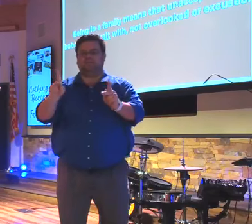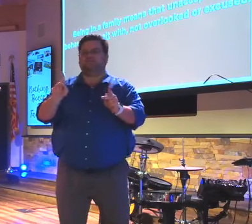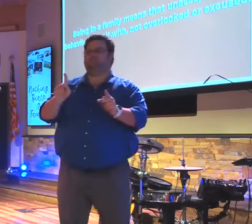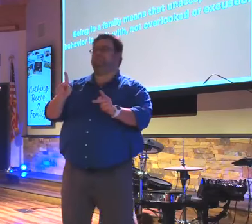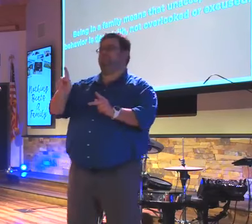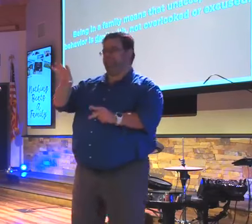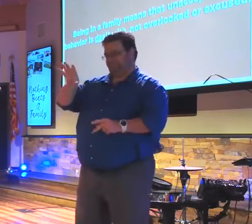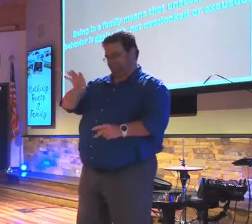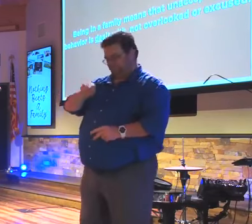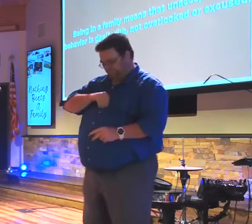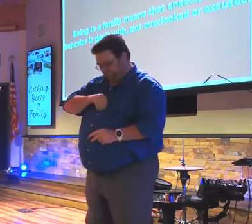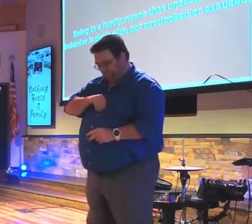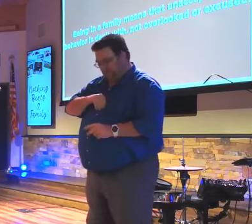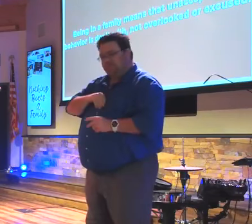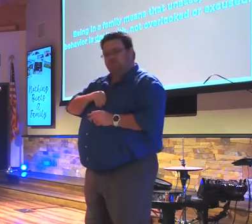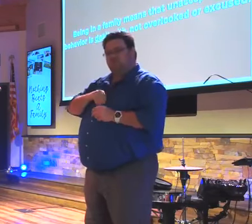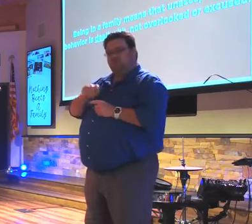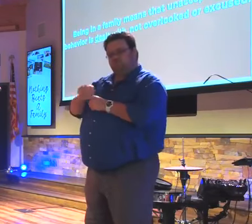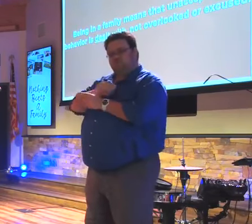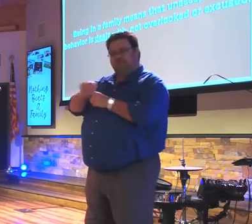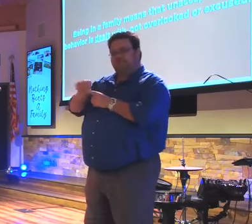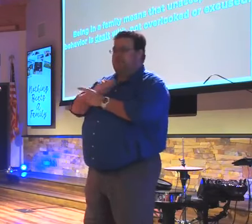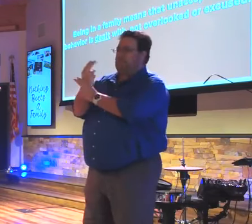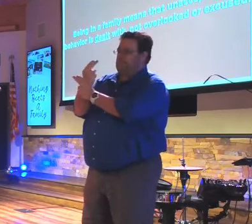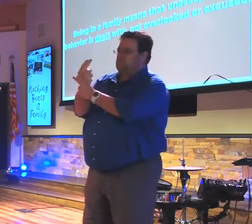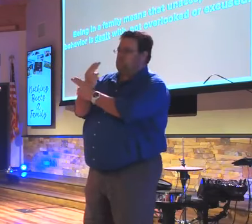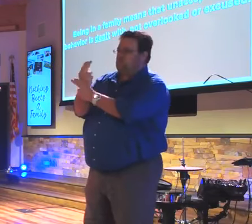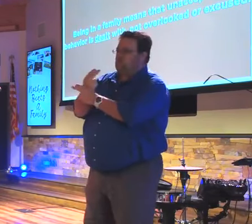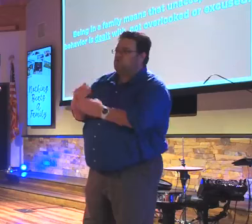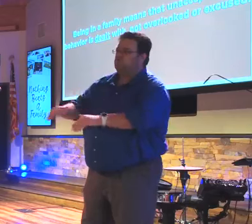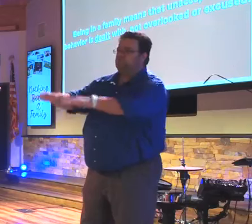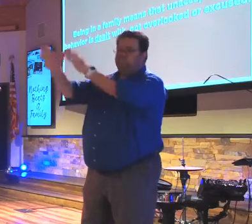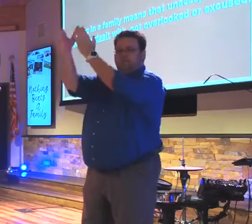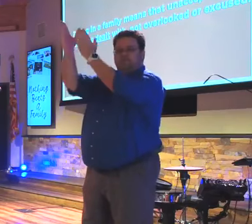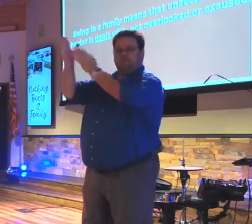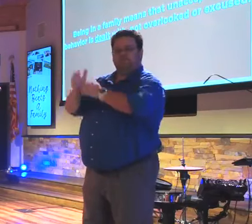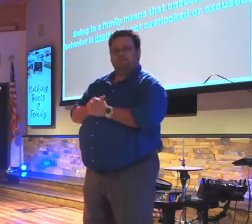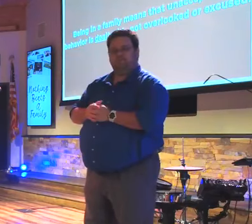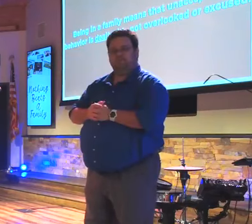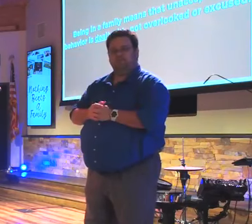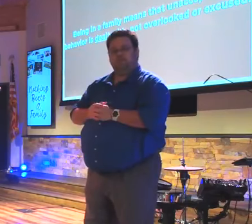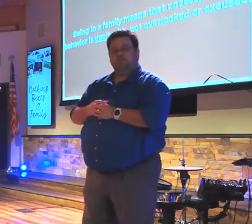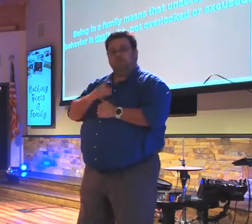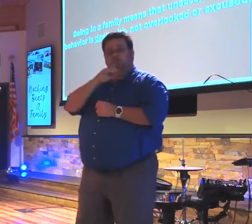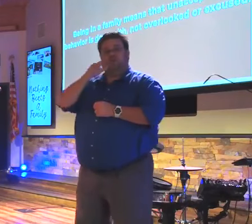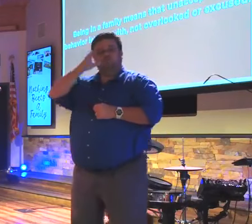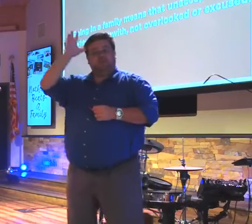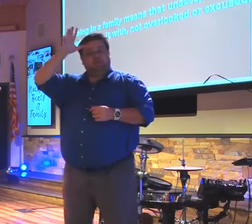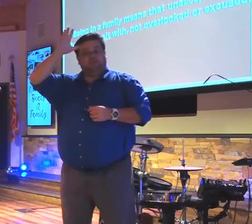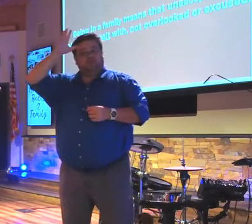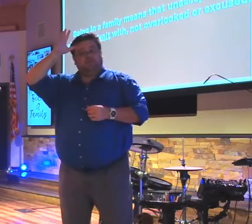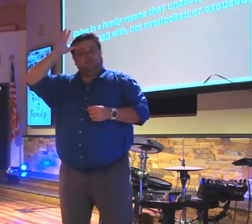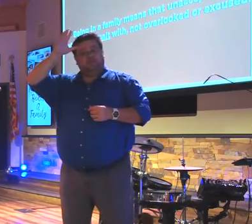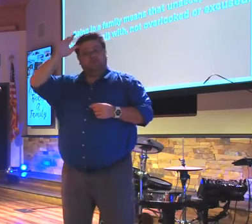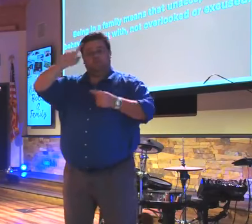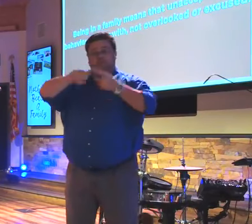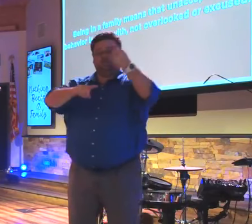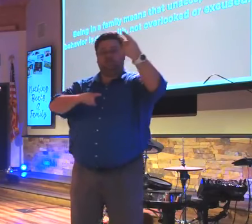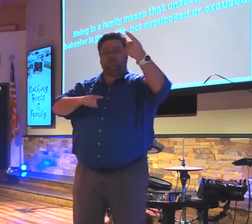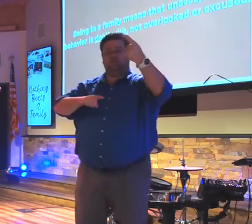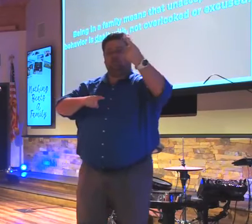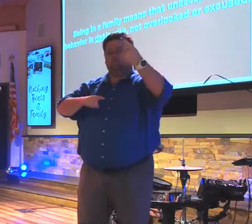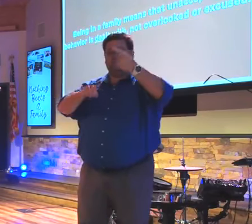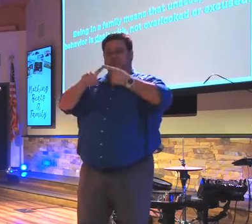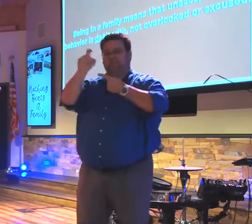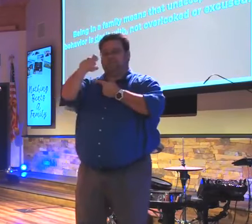training that you've given to them while growing up. So as parents, we said, number one, what do kids need?